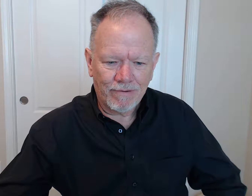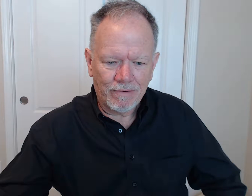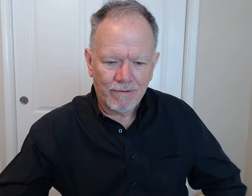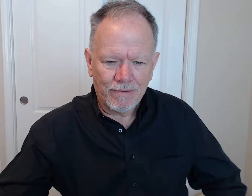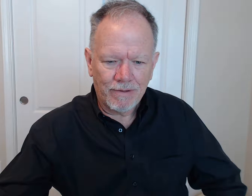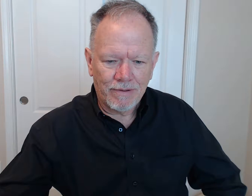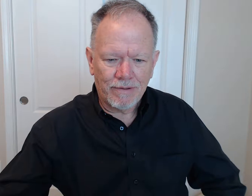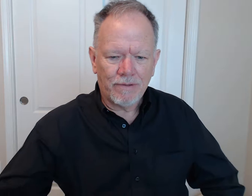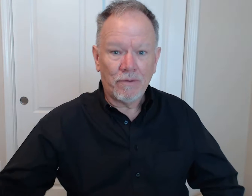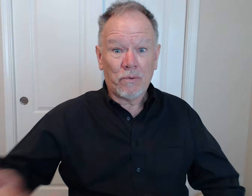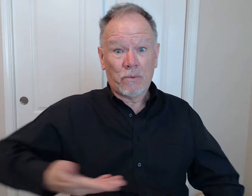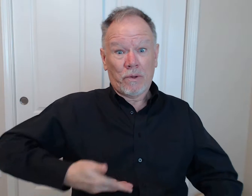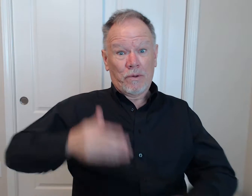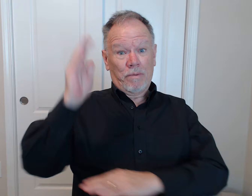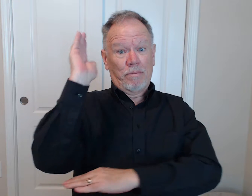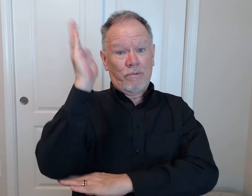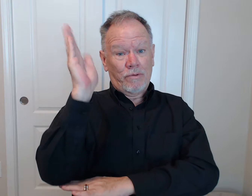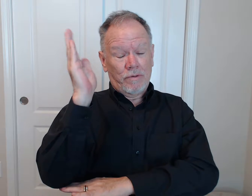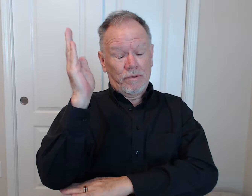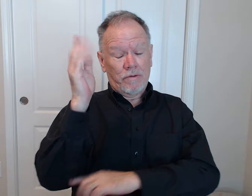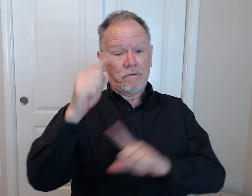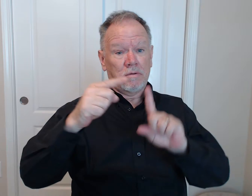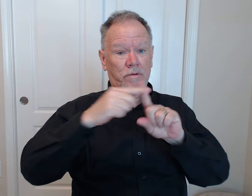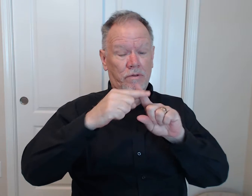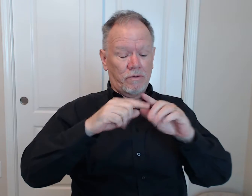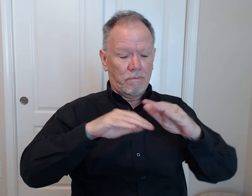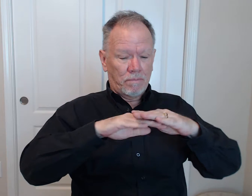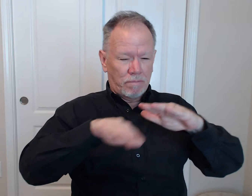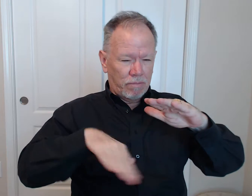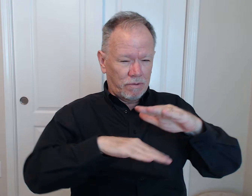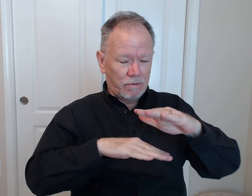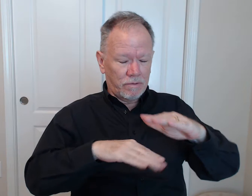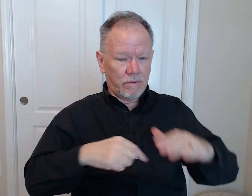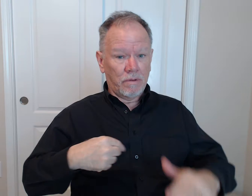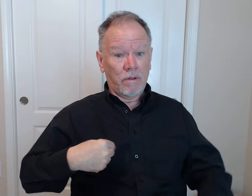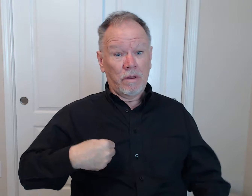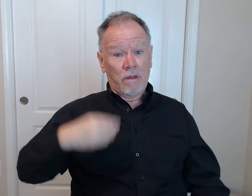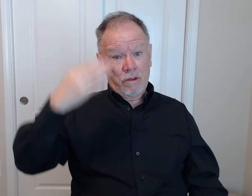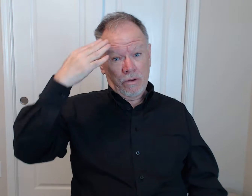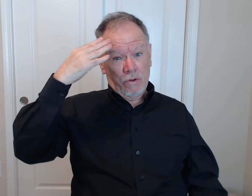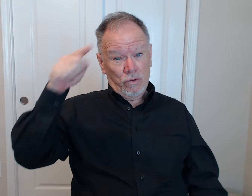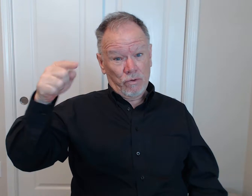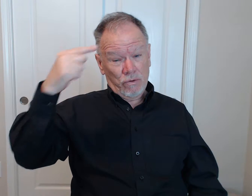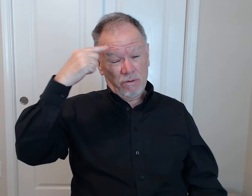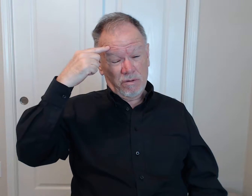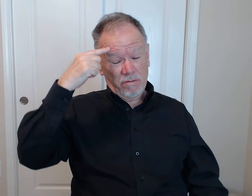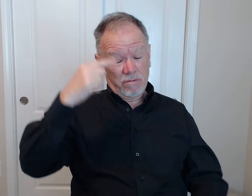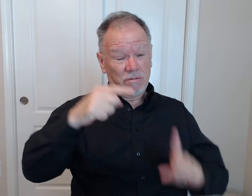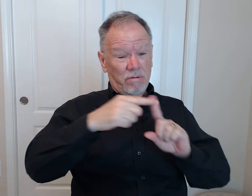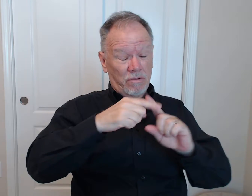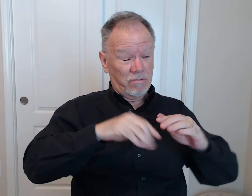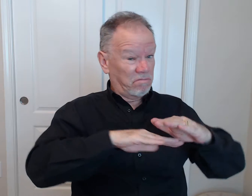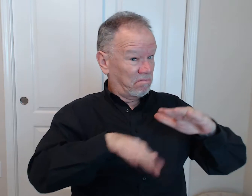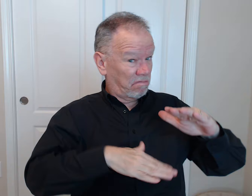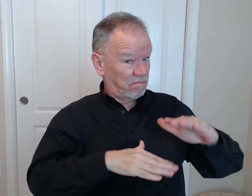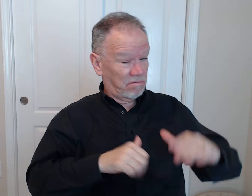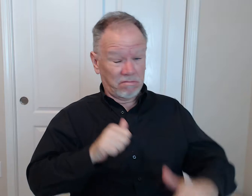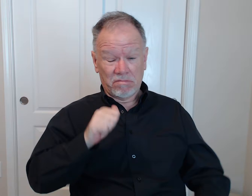Welcome to the presentation on basic addition. I know what you're thinking. Sal, addition doesn't seem so basic to me. Well, I